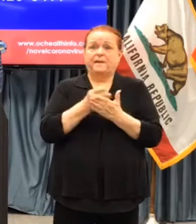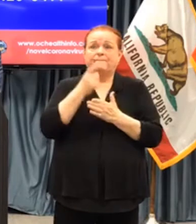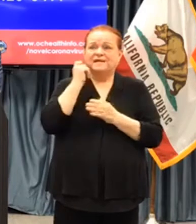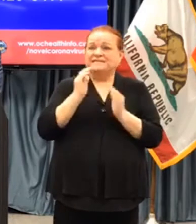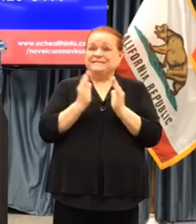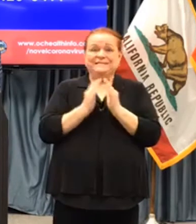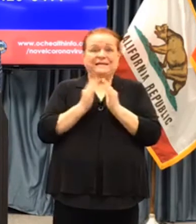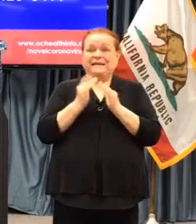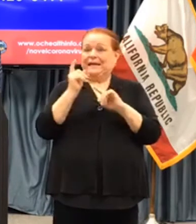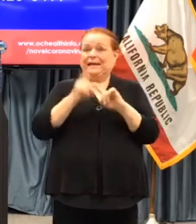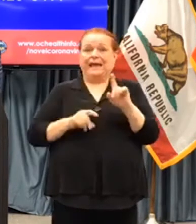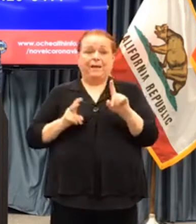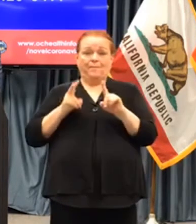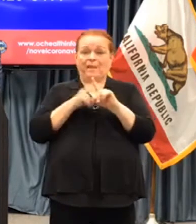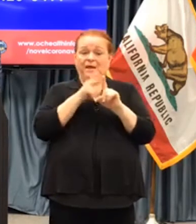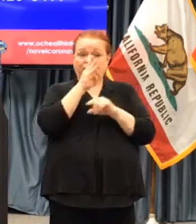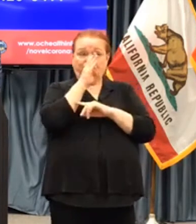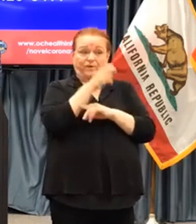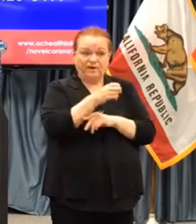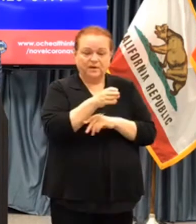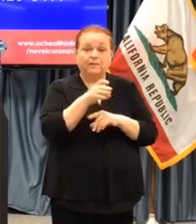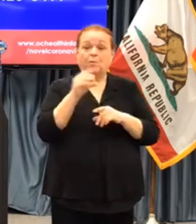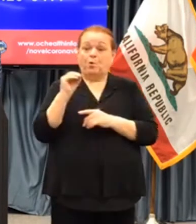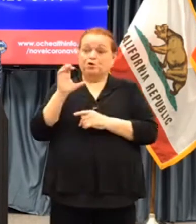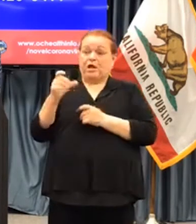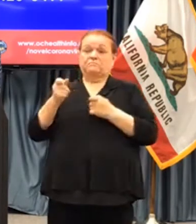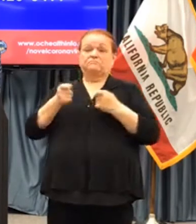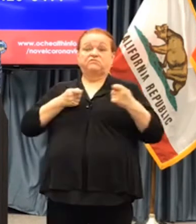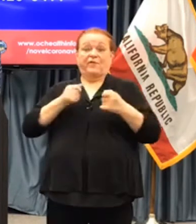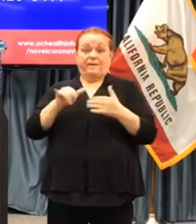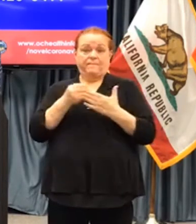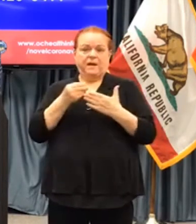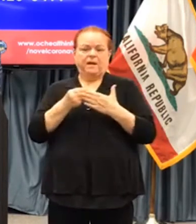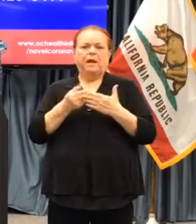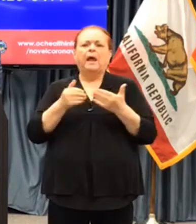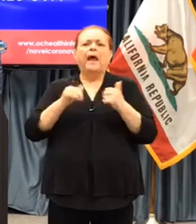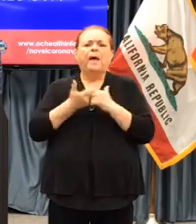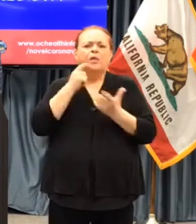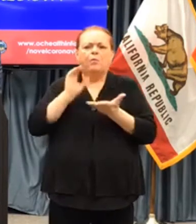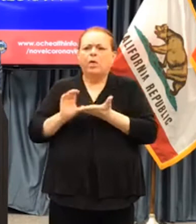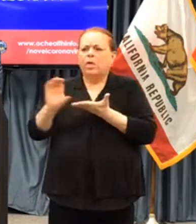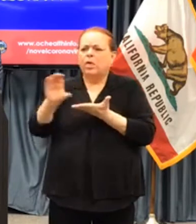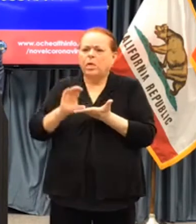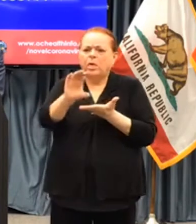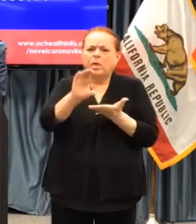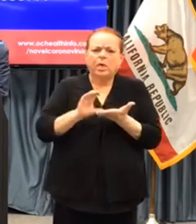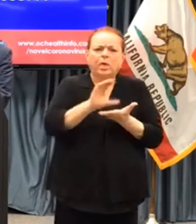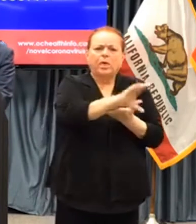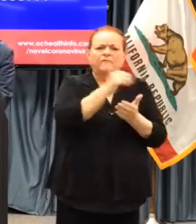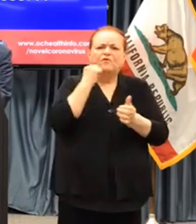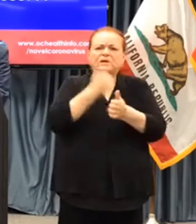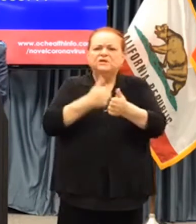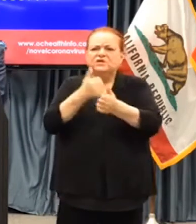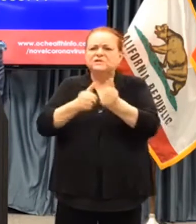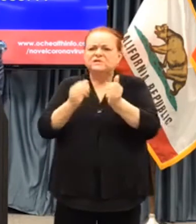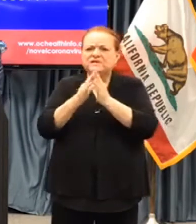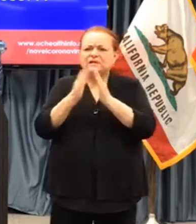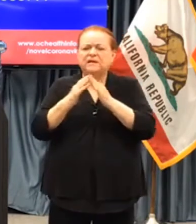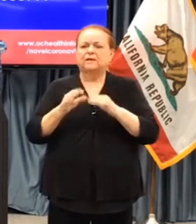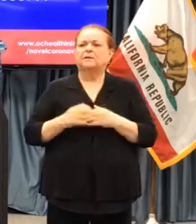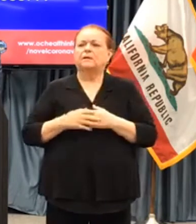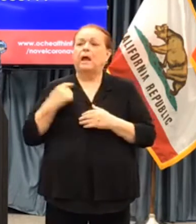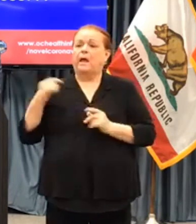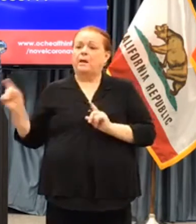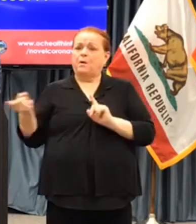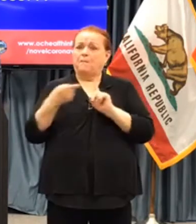apply directly, how much will the cities be getting, and how will that be doled out? Well, so I think what I'll go back to